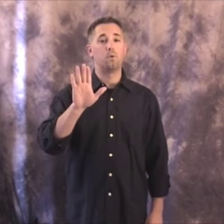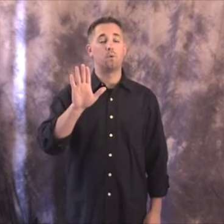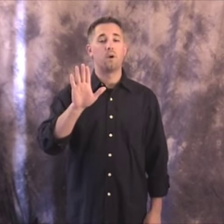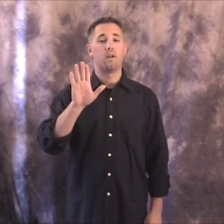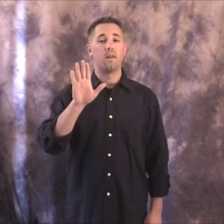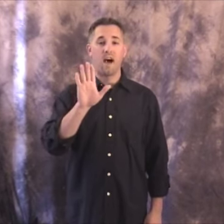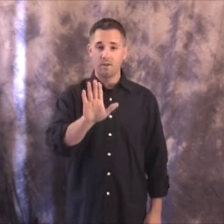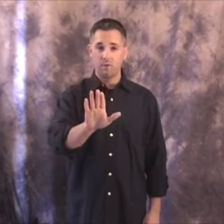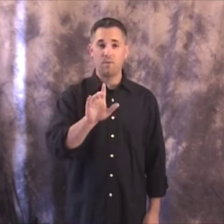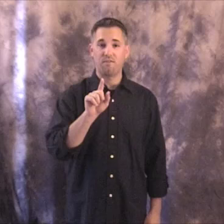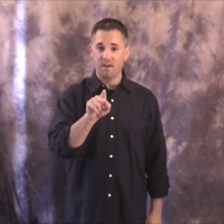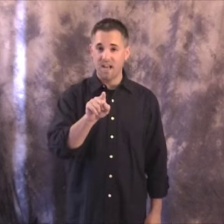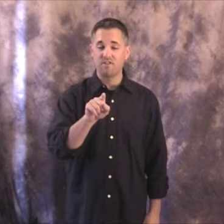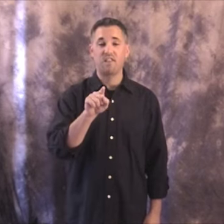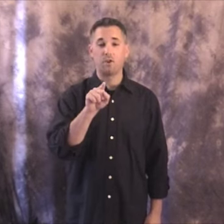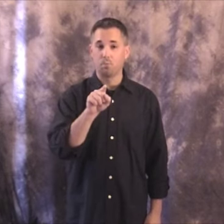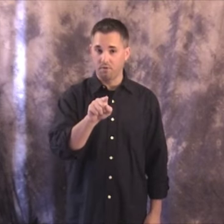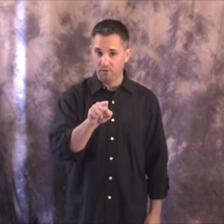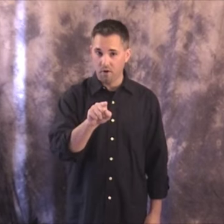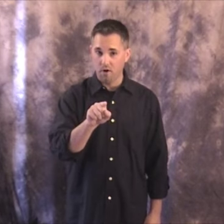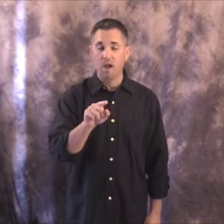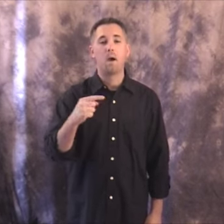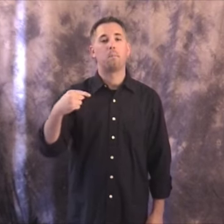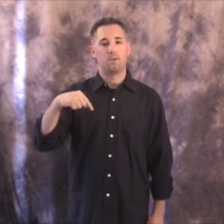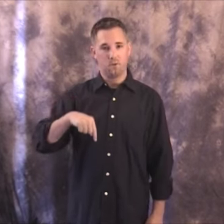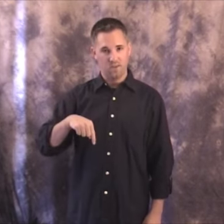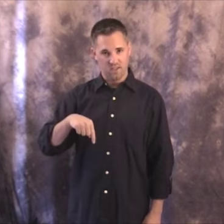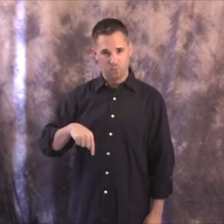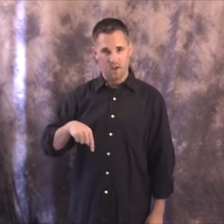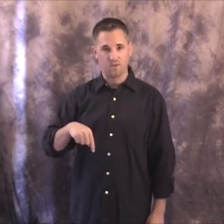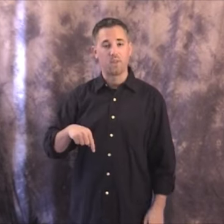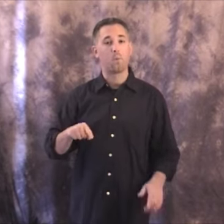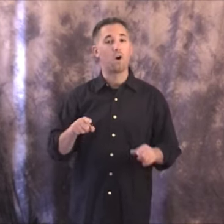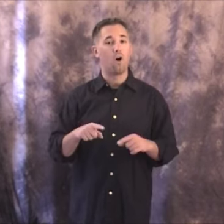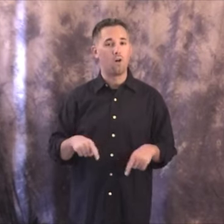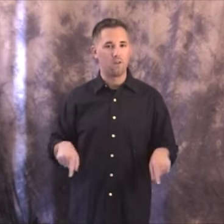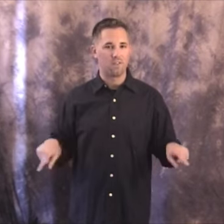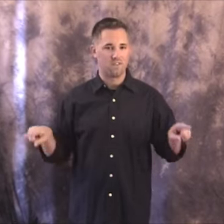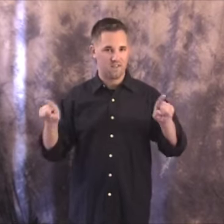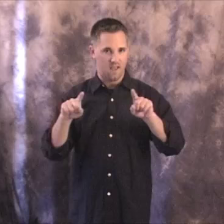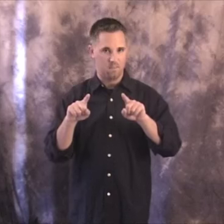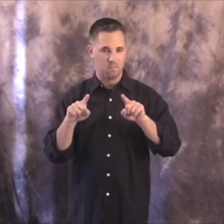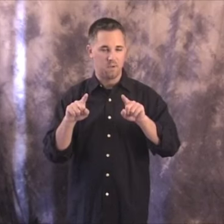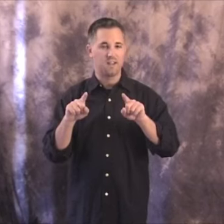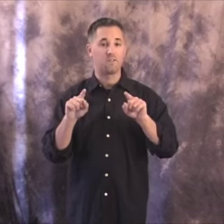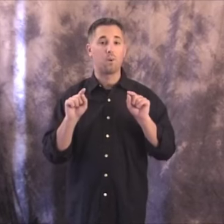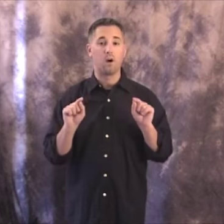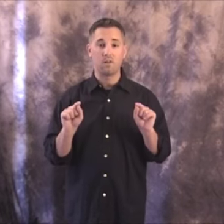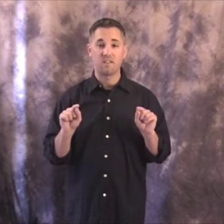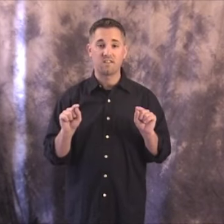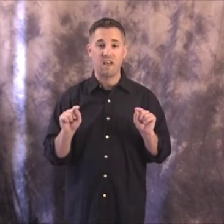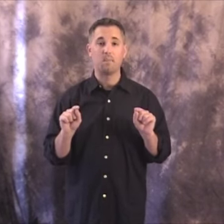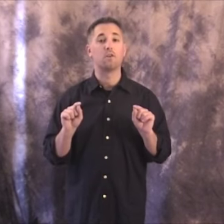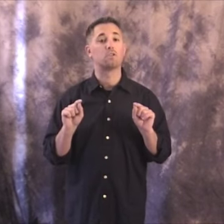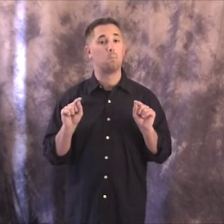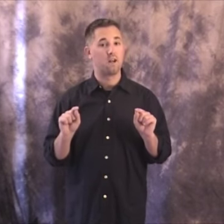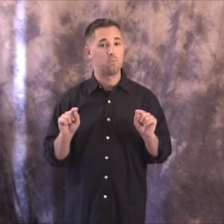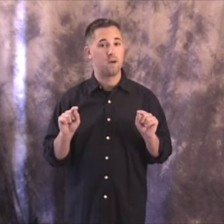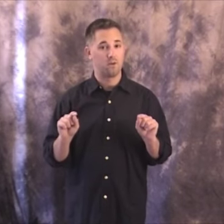to not do the variation that you prefer, but do it this way so that we all look the same. Because if we all look the same, it looks much better to